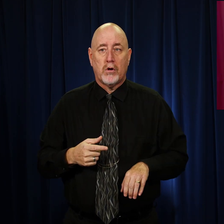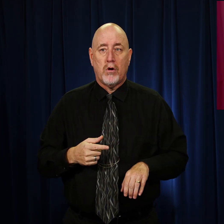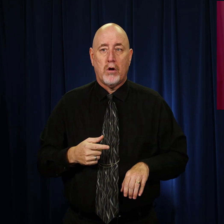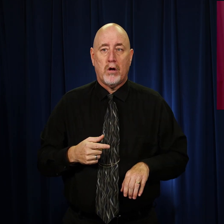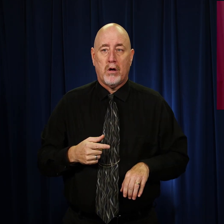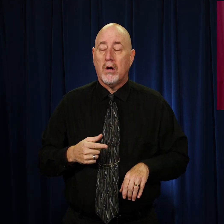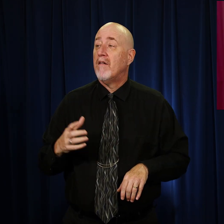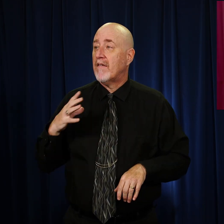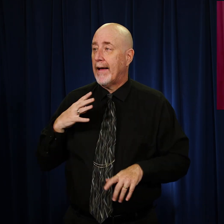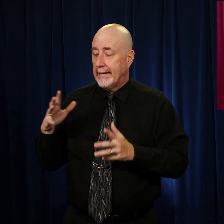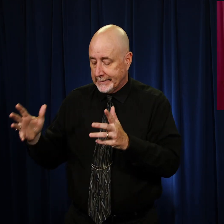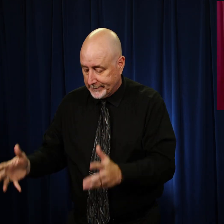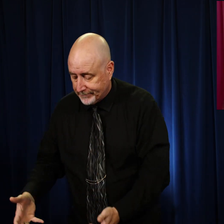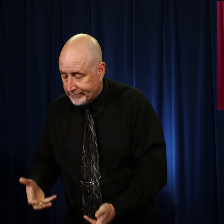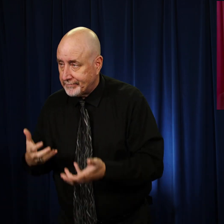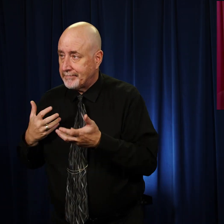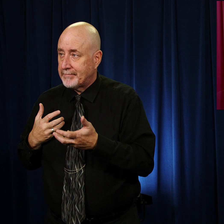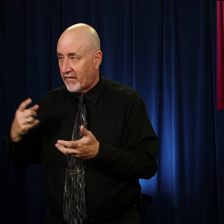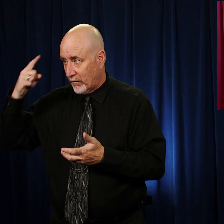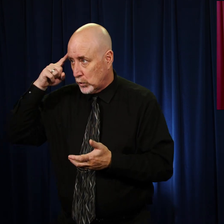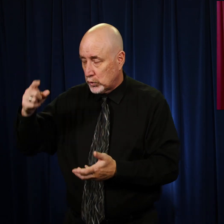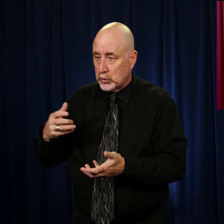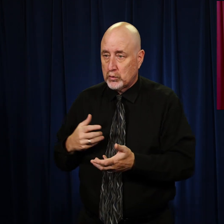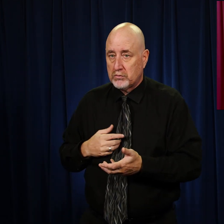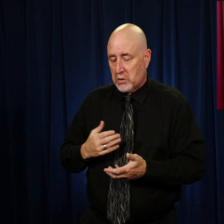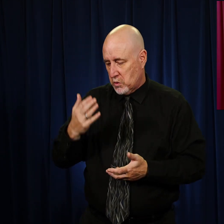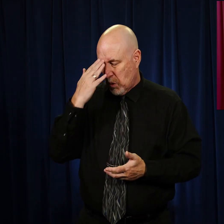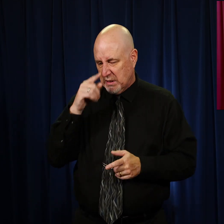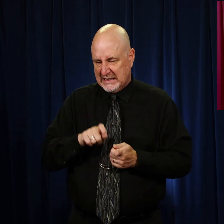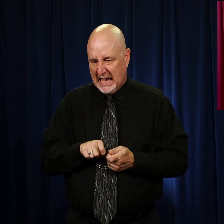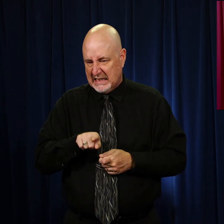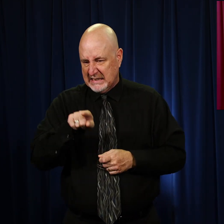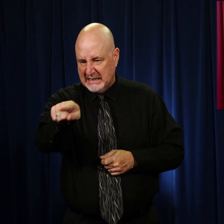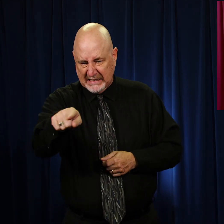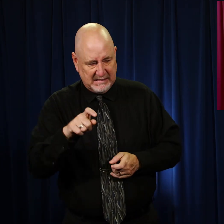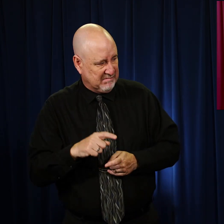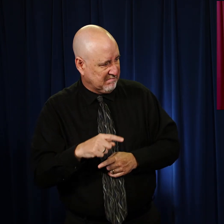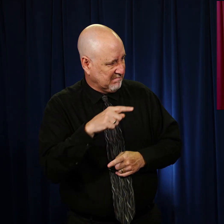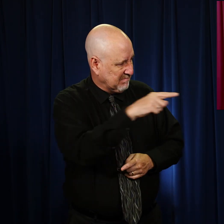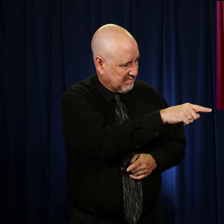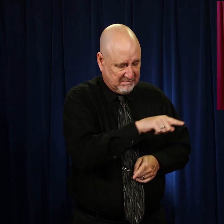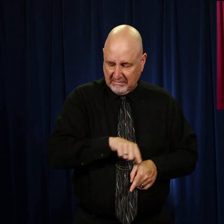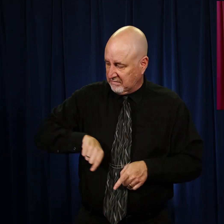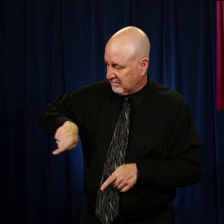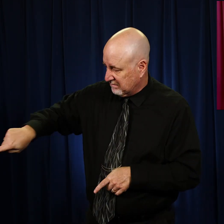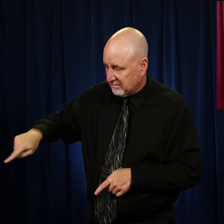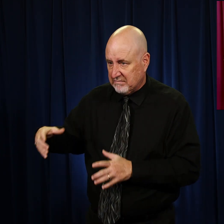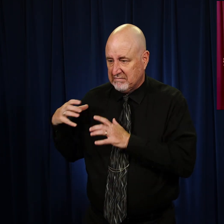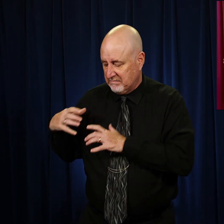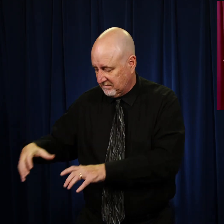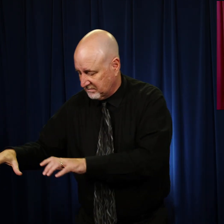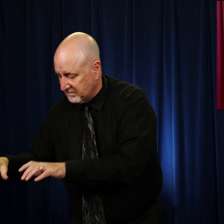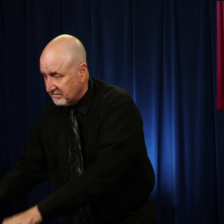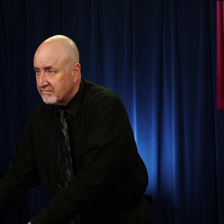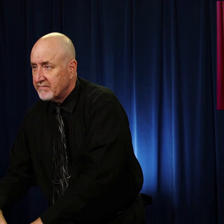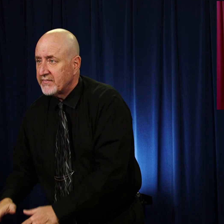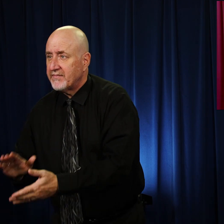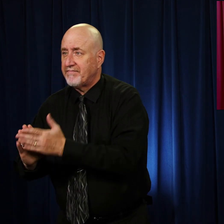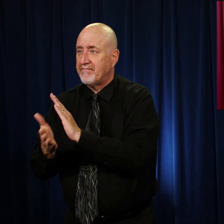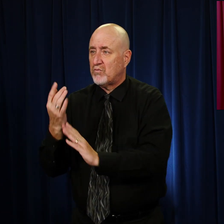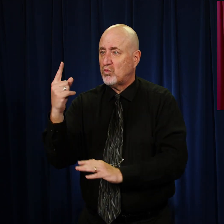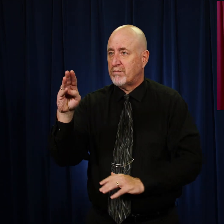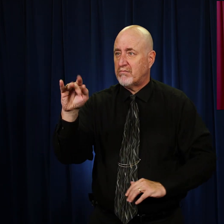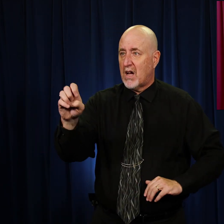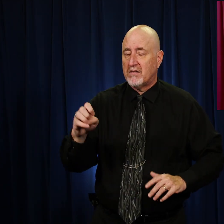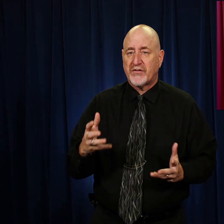would pick up that load and they would start carrying it, they had that marker and they knew right where it was that they were going to drop that load. They were only